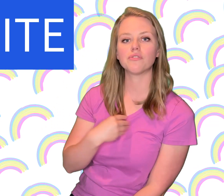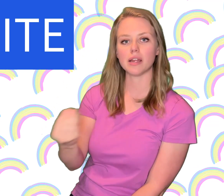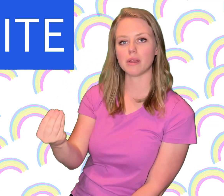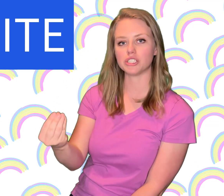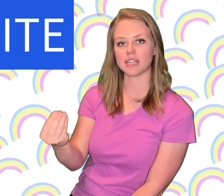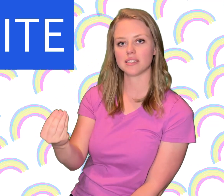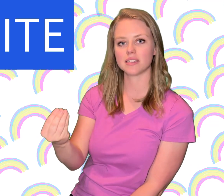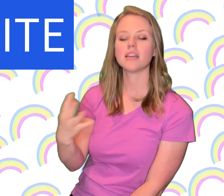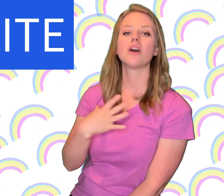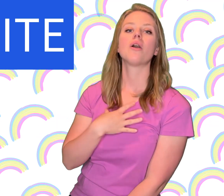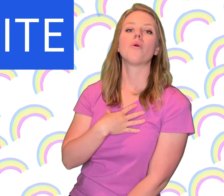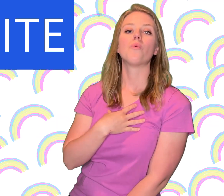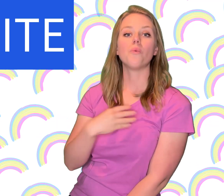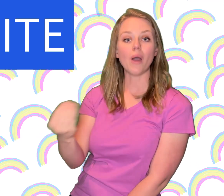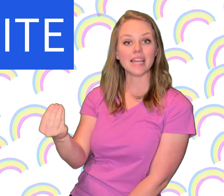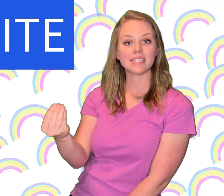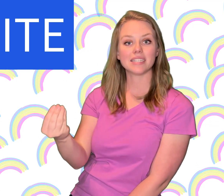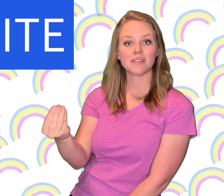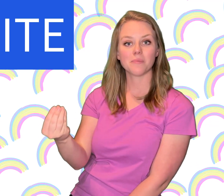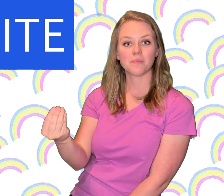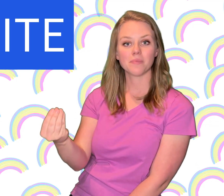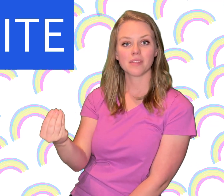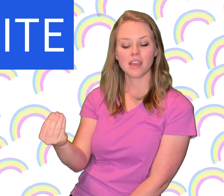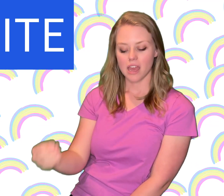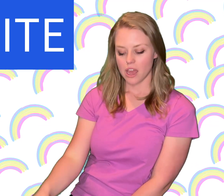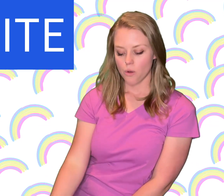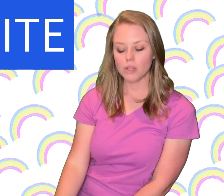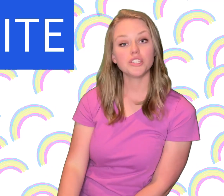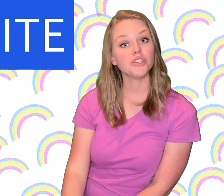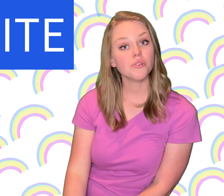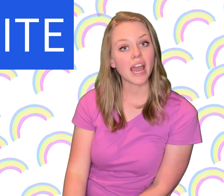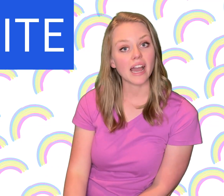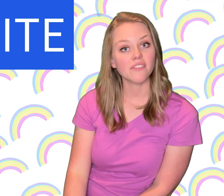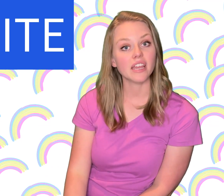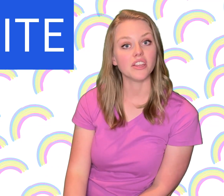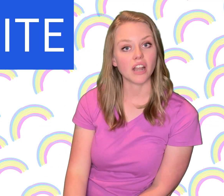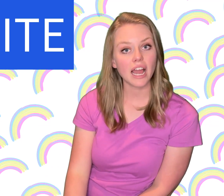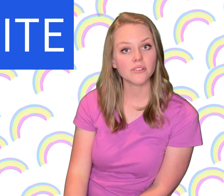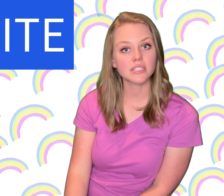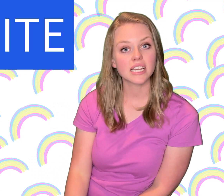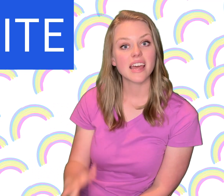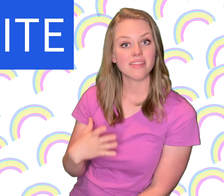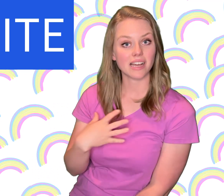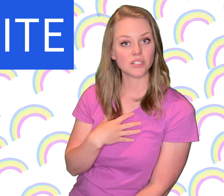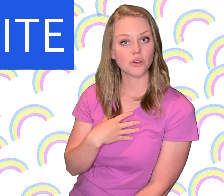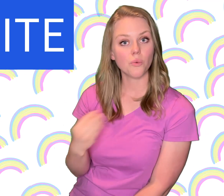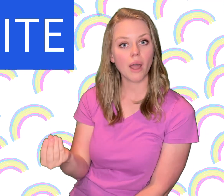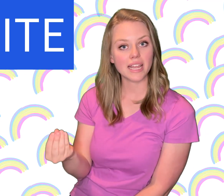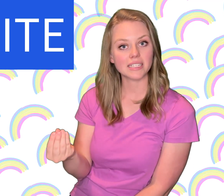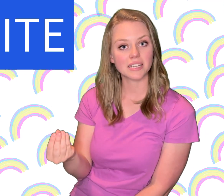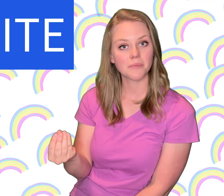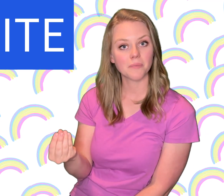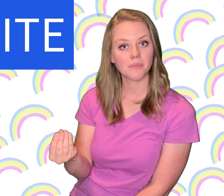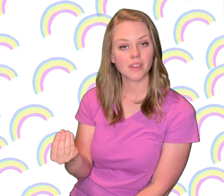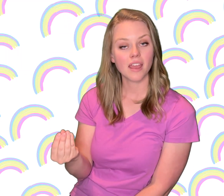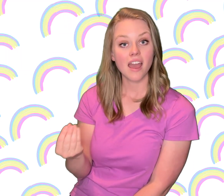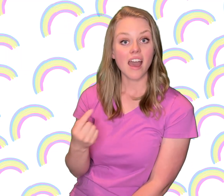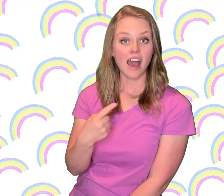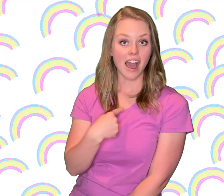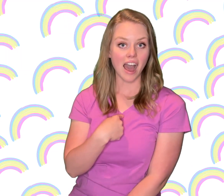your chest. White. What do you have in your house that's white?